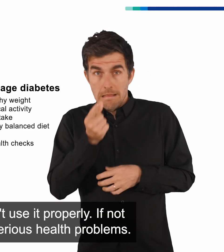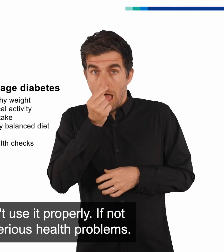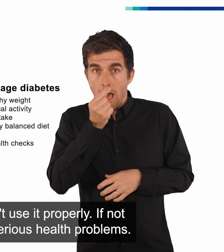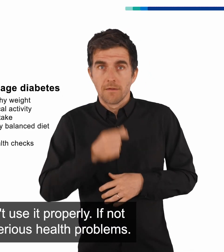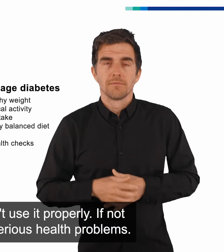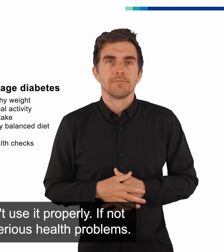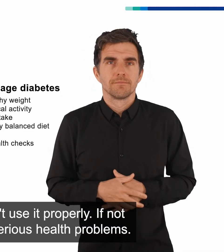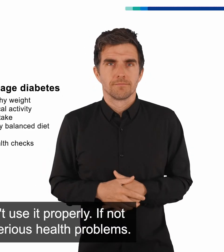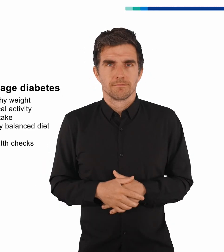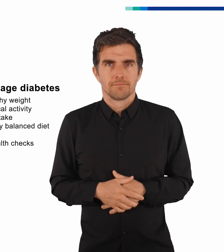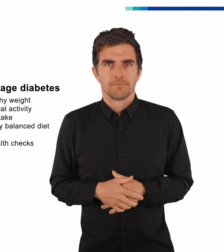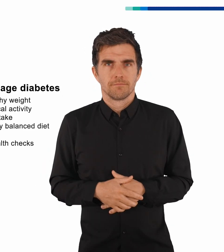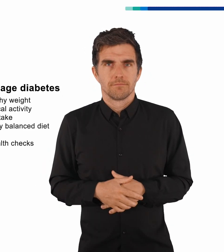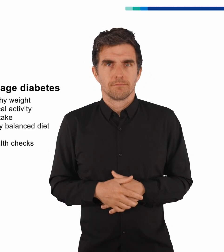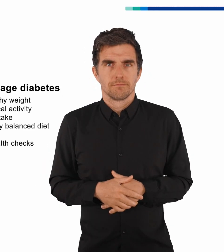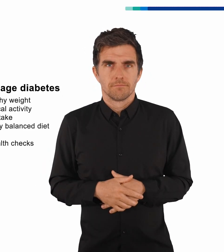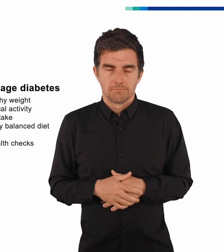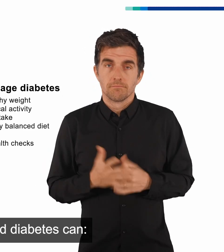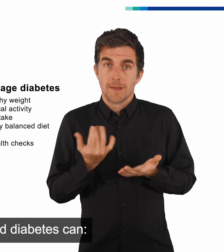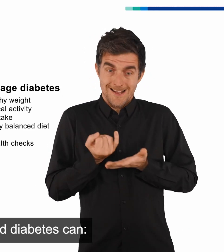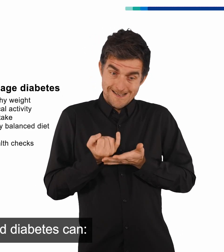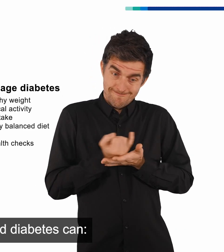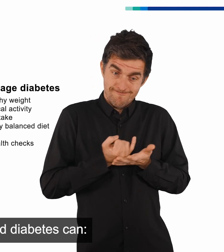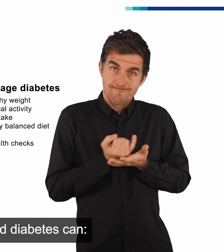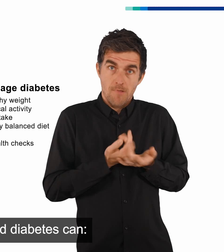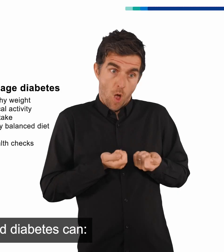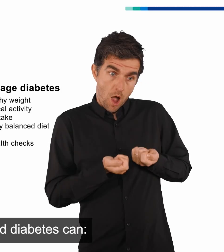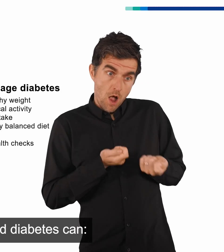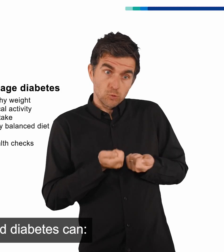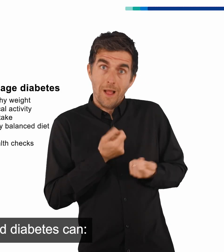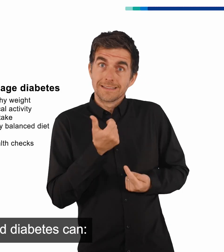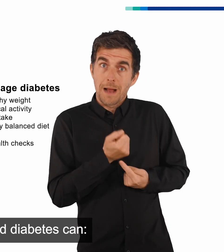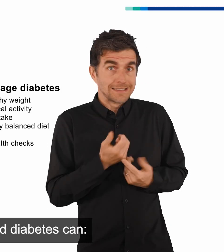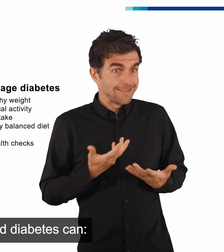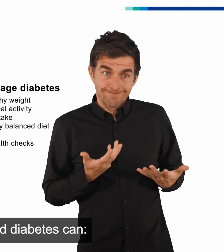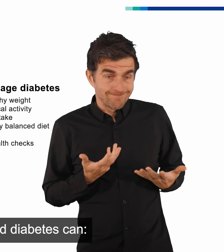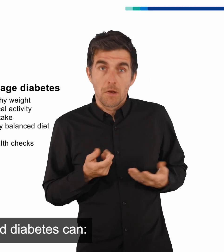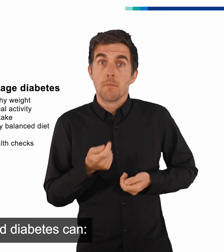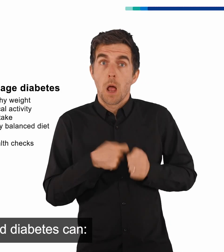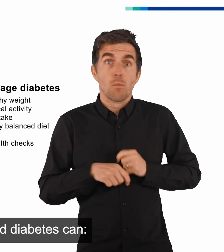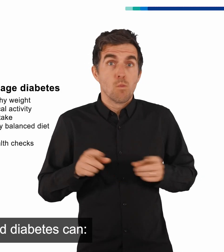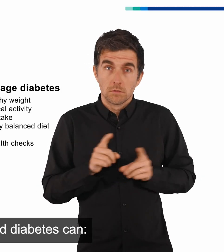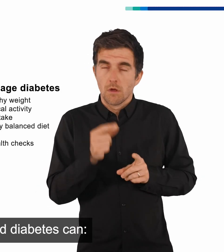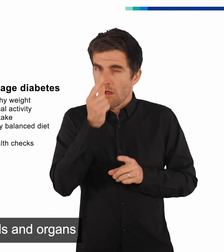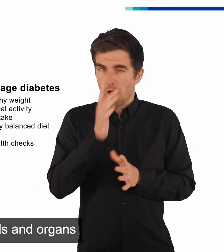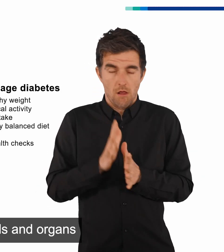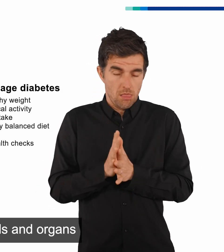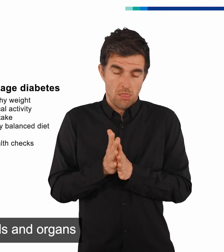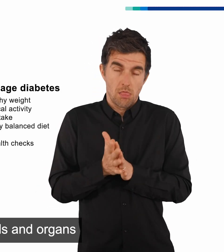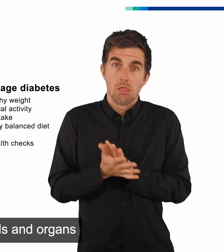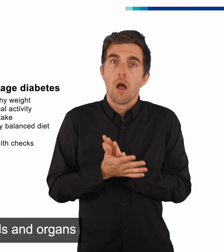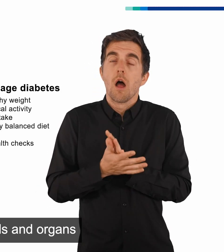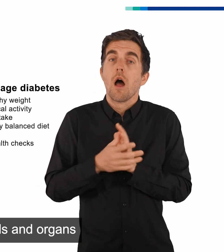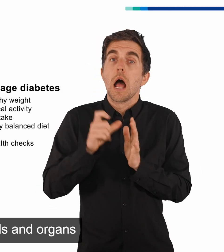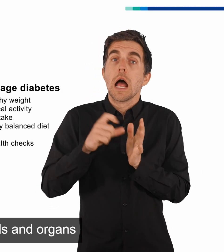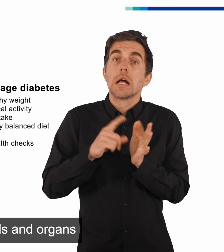organs, damage heart arteries, increase the thickness of blood, increase blood pressure.